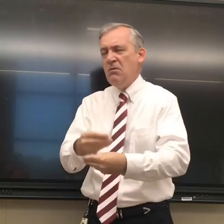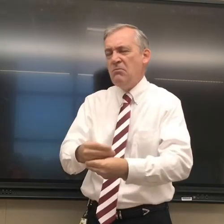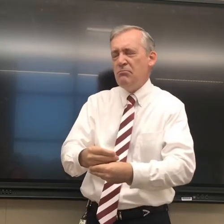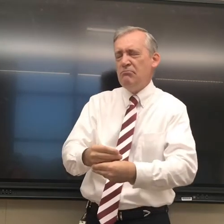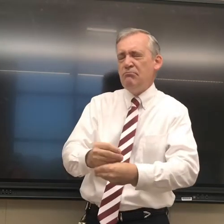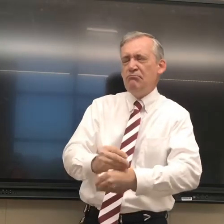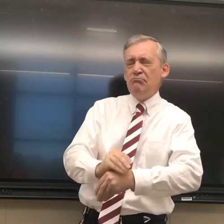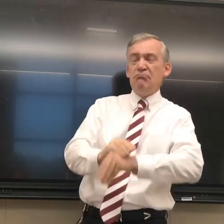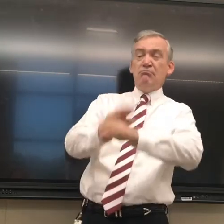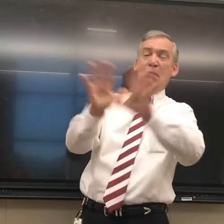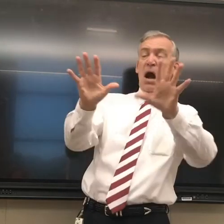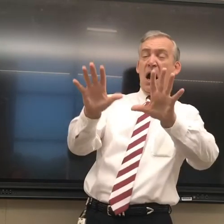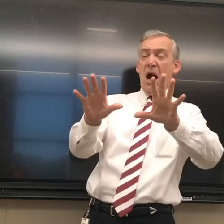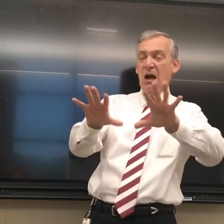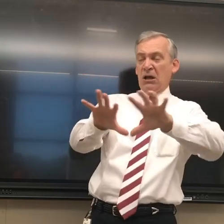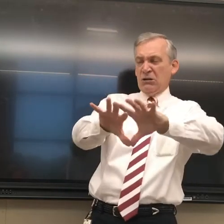enormous mounds,